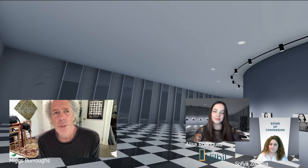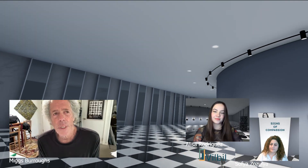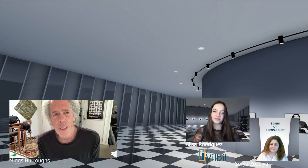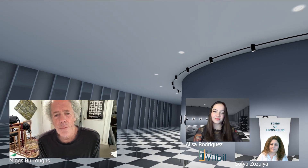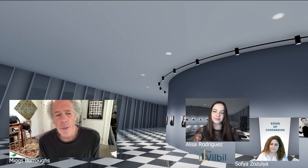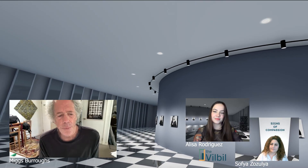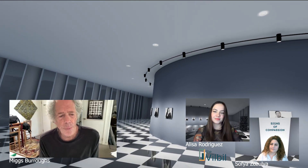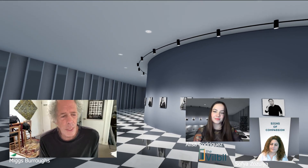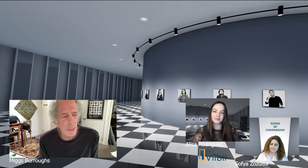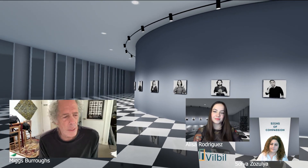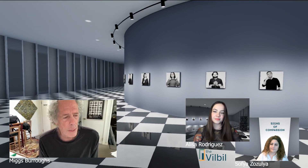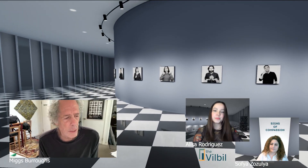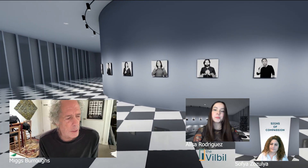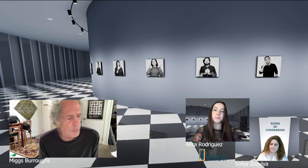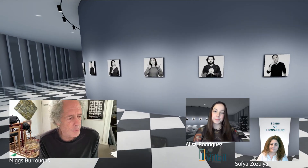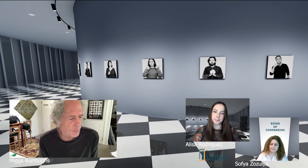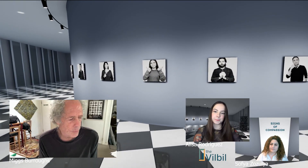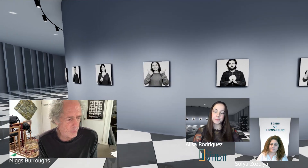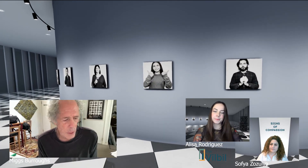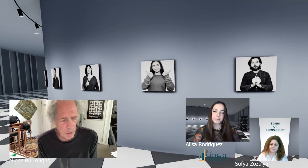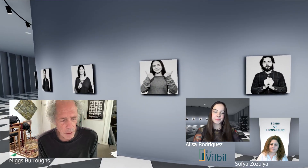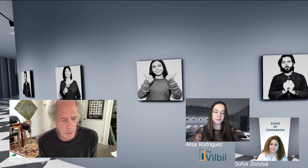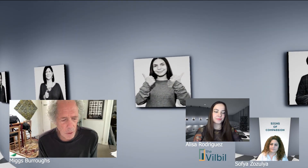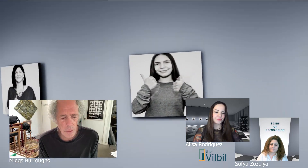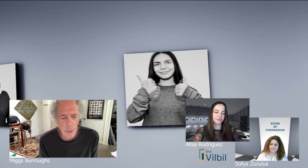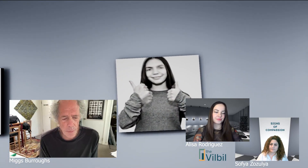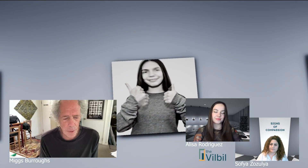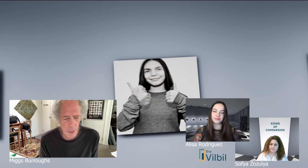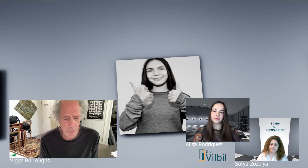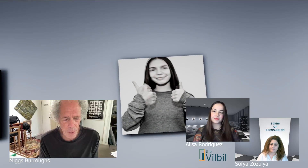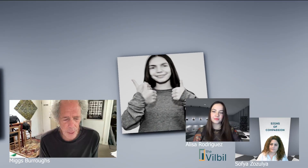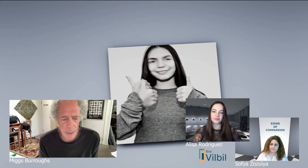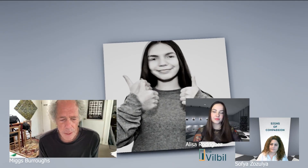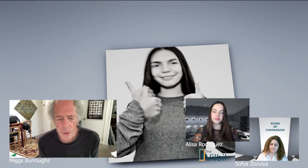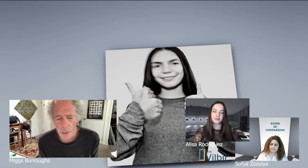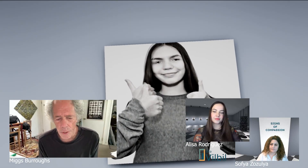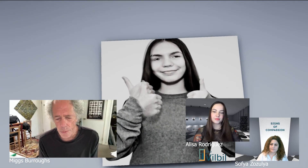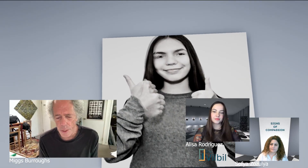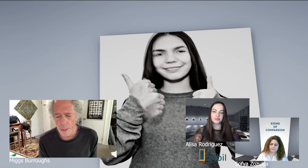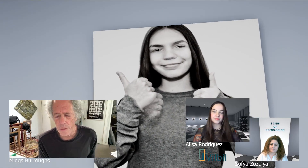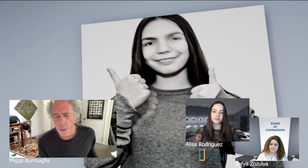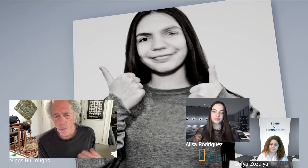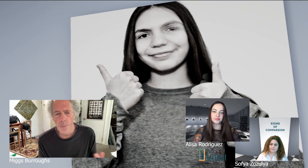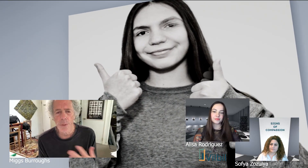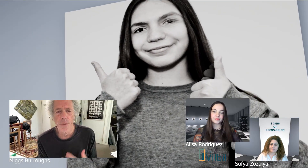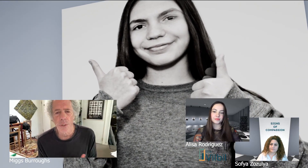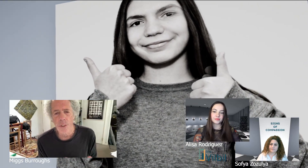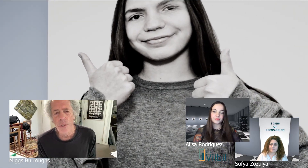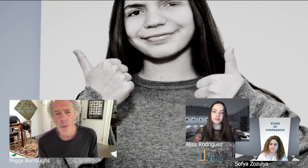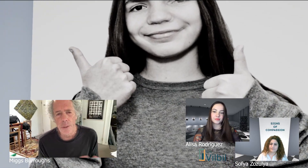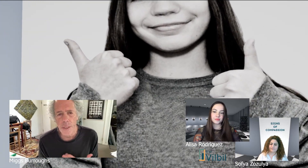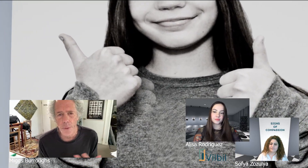opportunity came up at at our local library about 8 years ago. They wanted to give me a one-person show in the